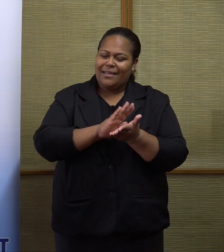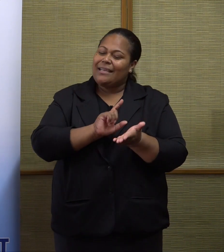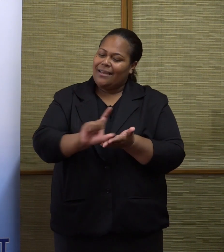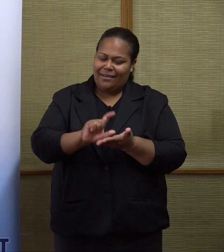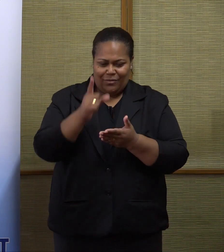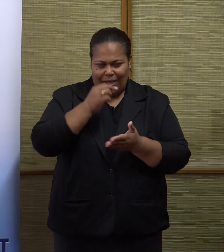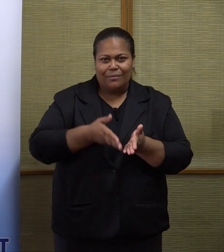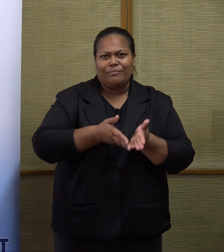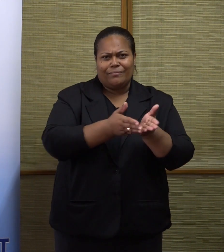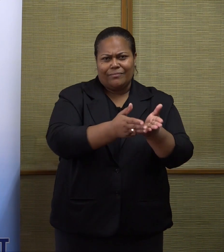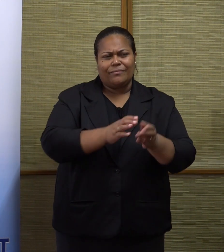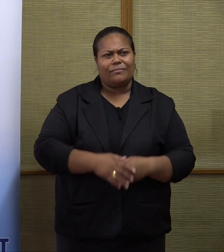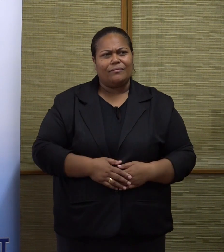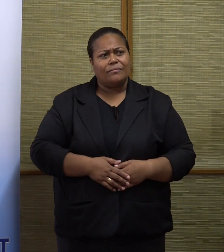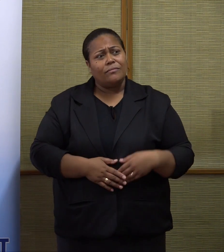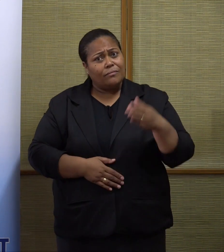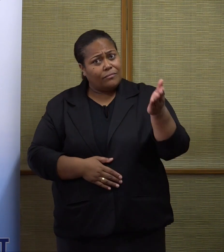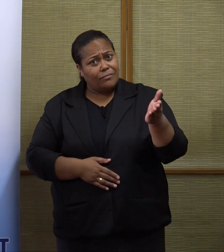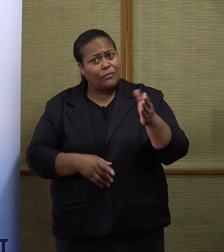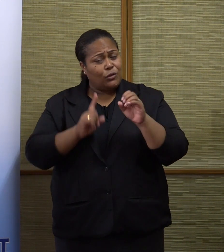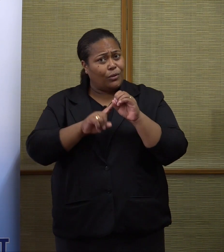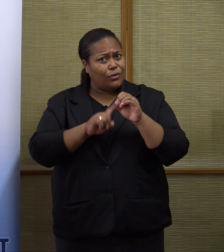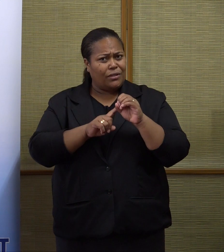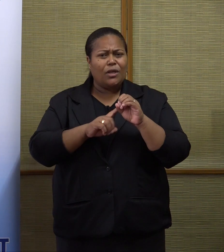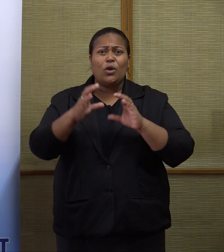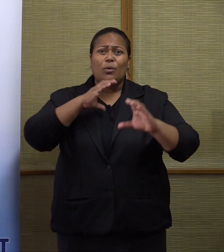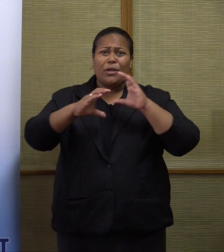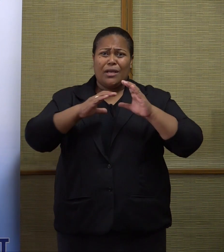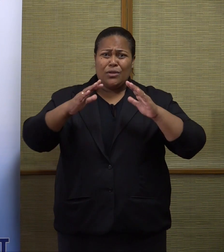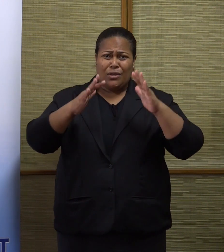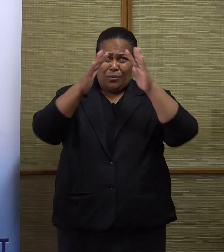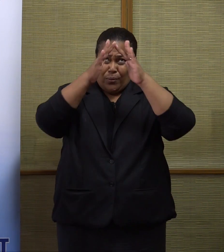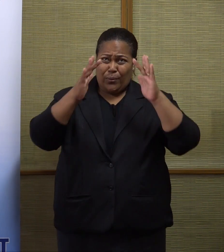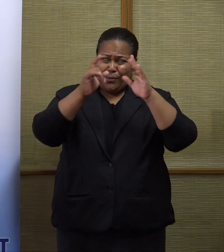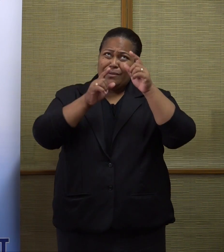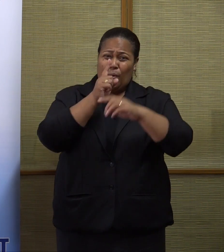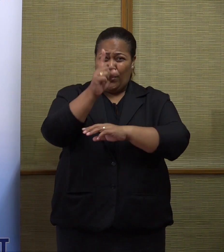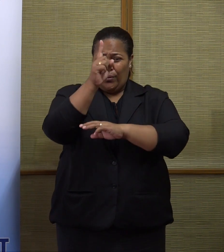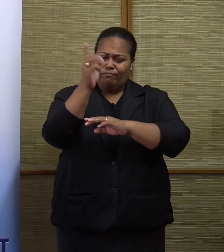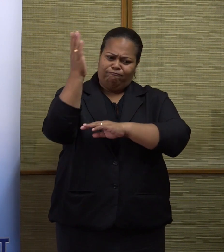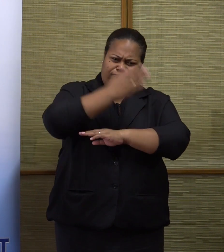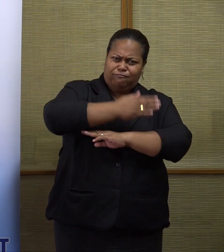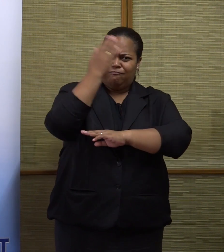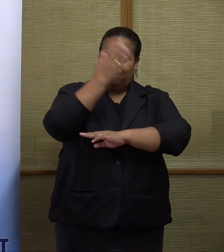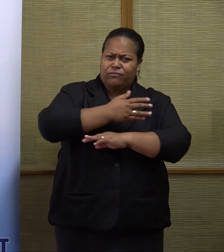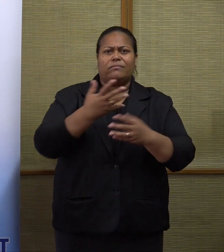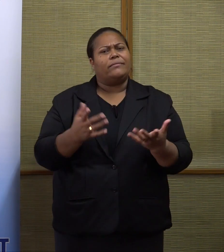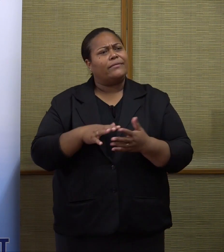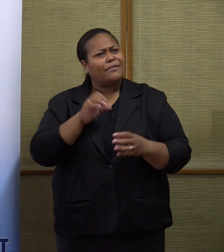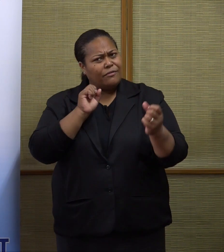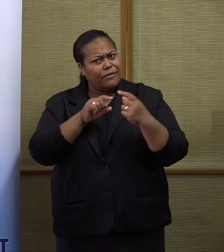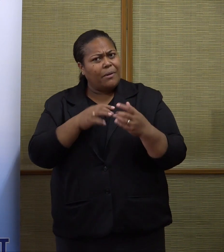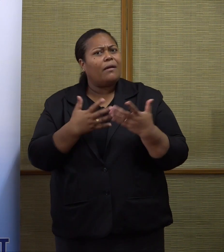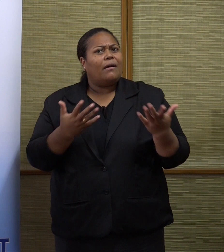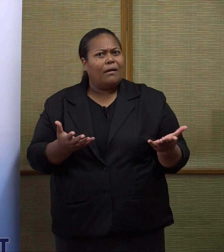Madam, communication towers down in mostly Matota and Amasa area. Any feedback on when communication will